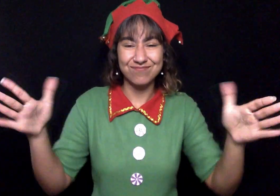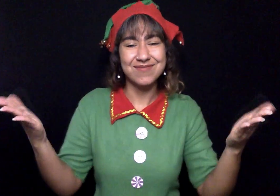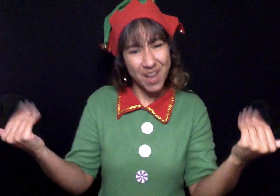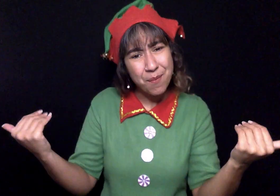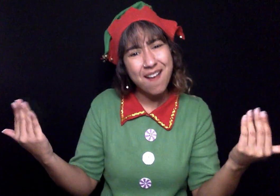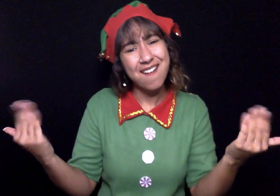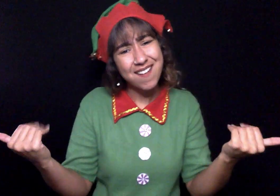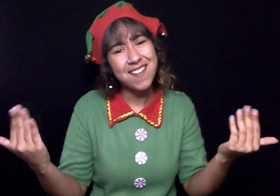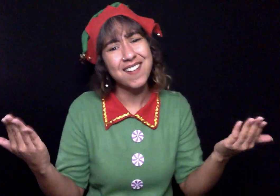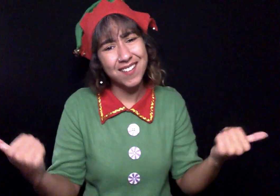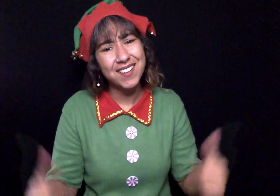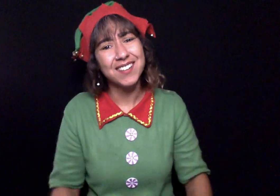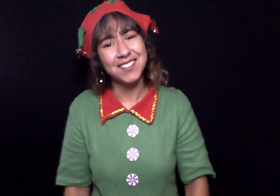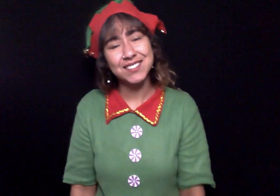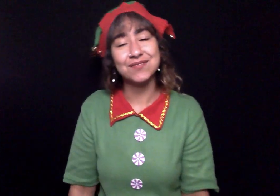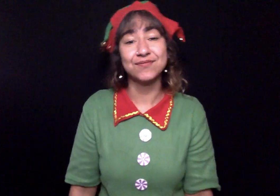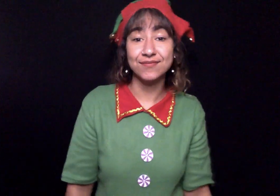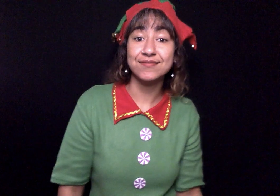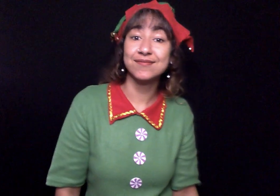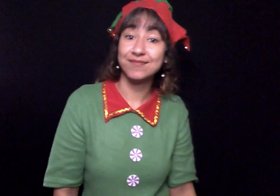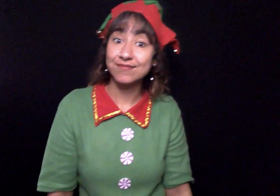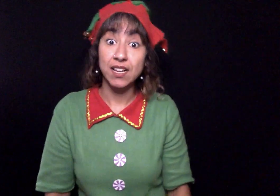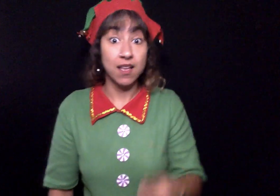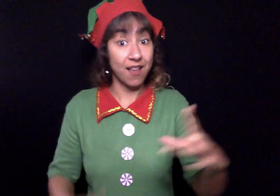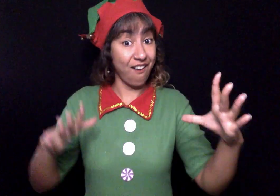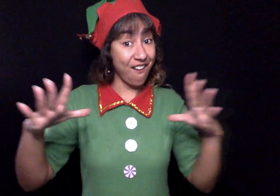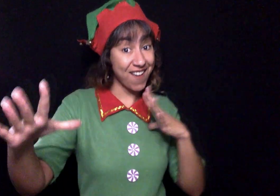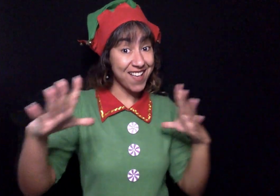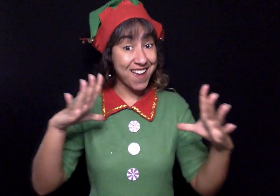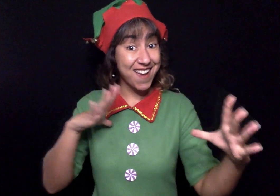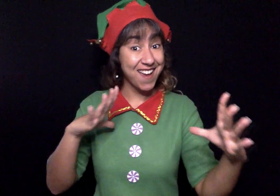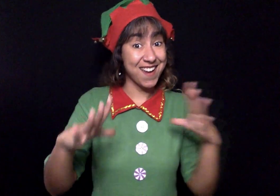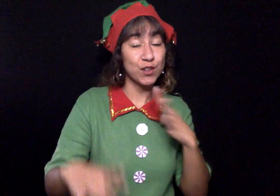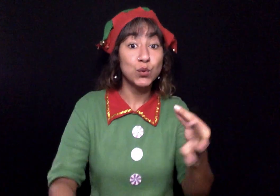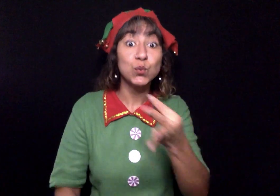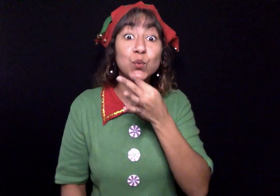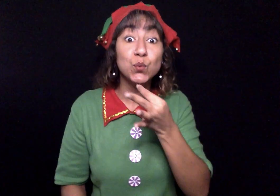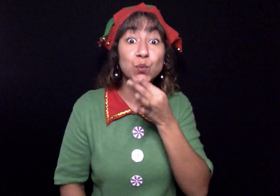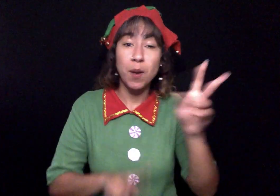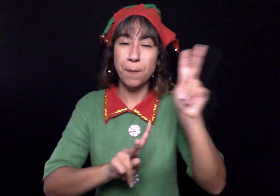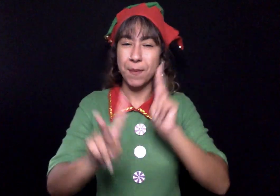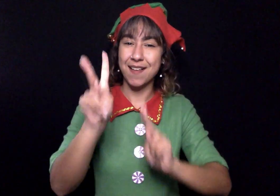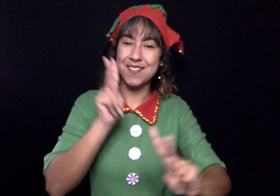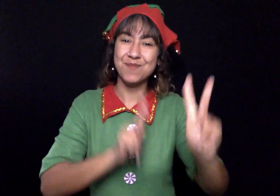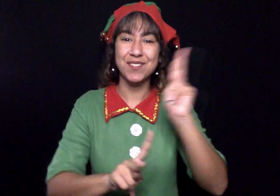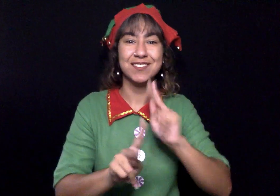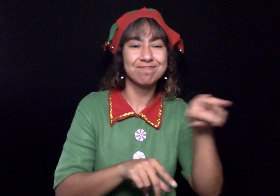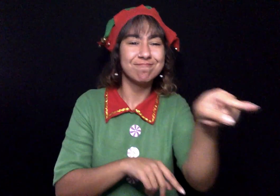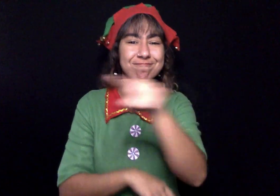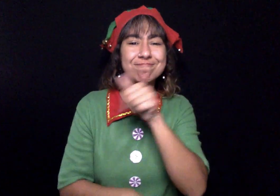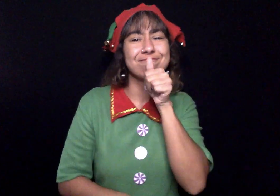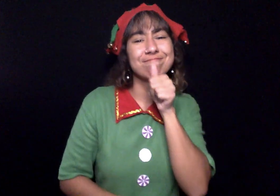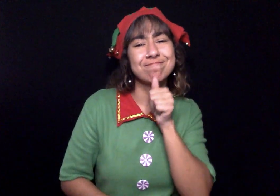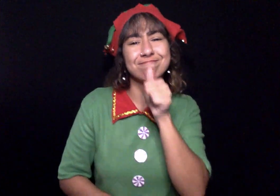you'll ever give